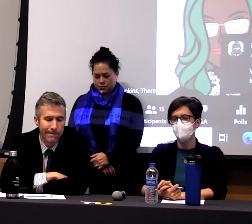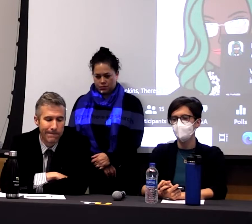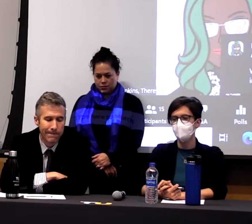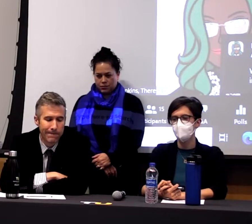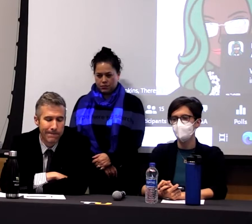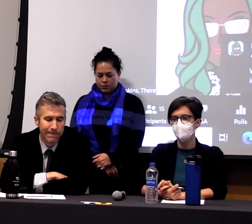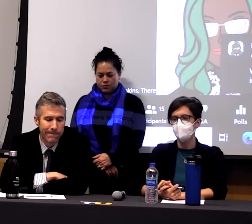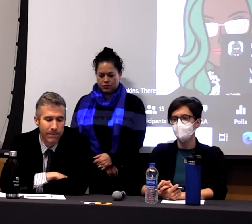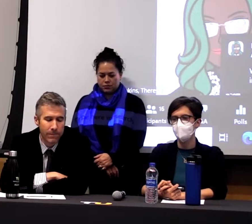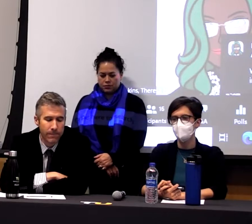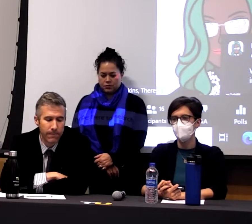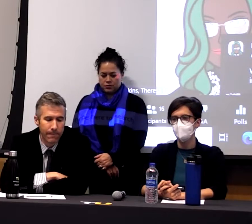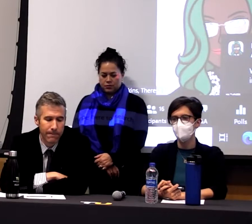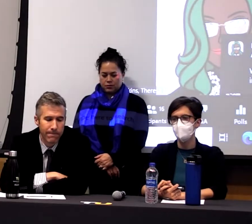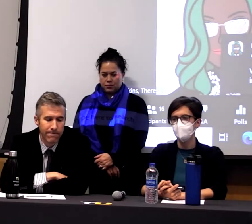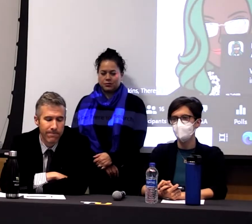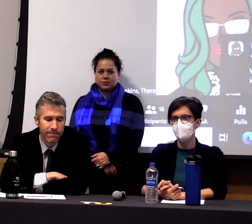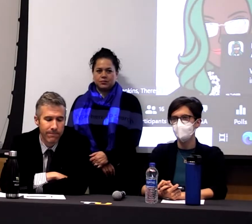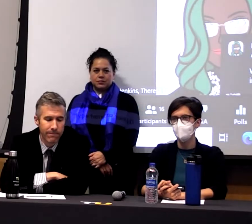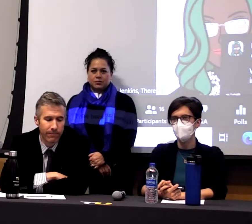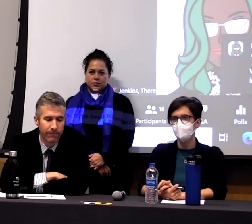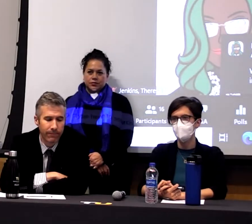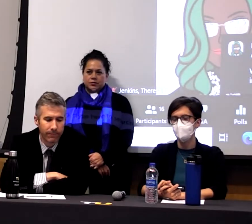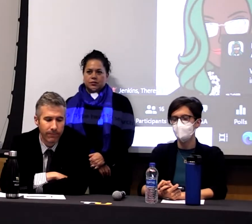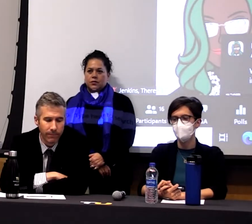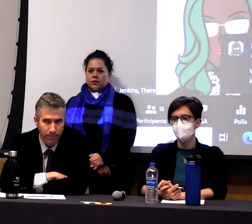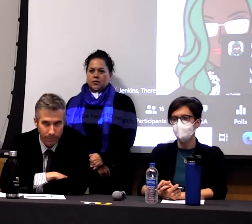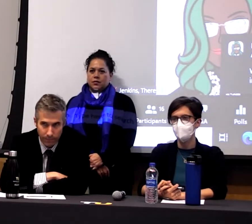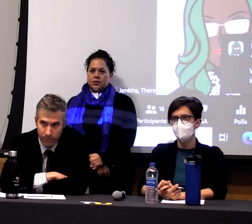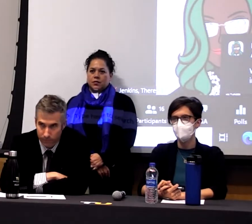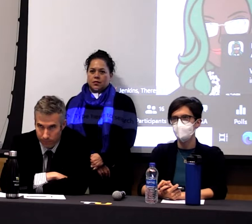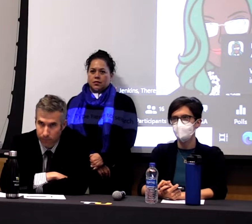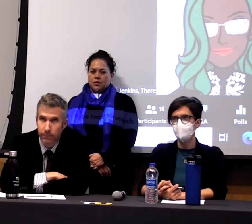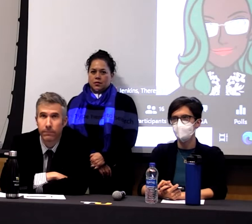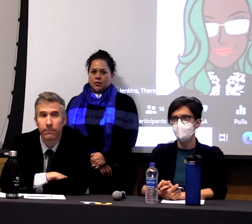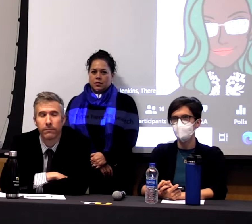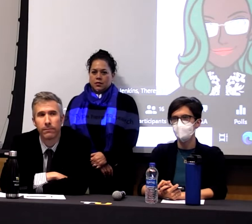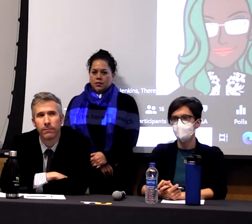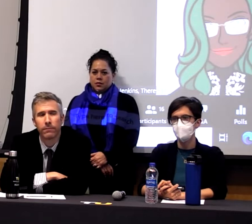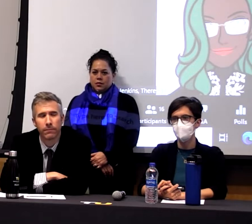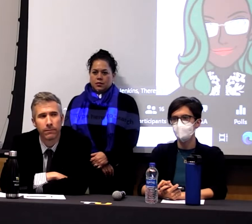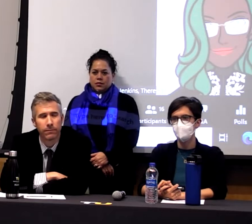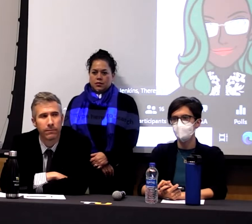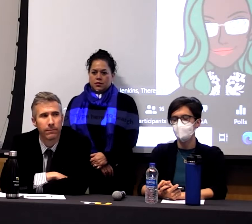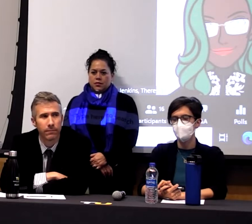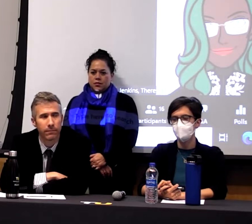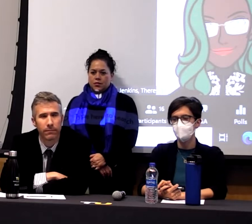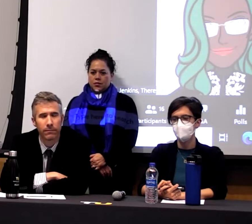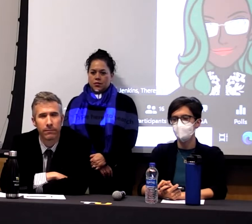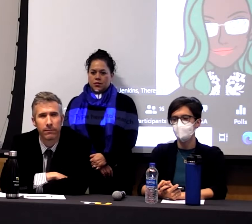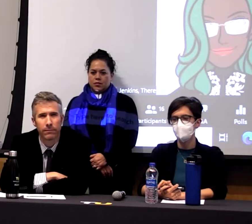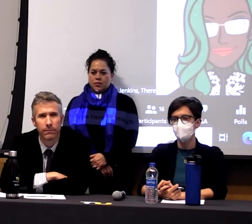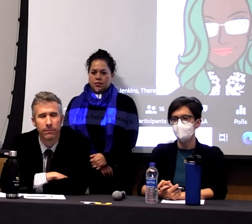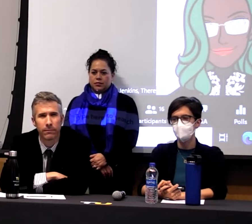the relevance of higher education in the 21st century. Tonight, we welcome you into that